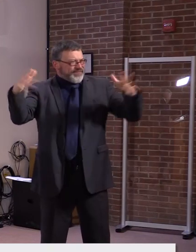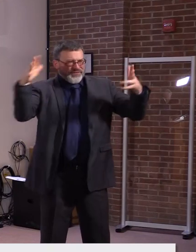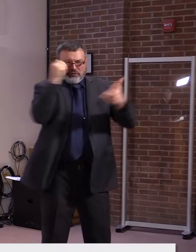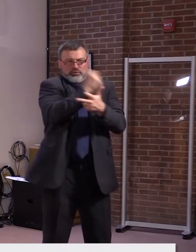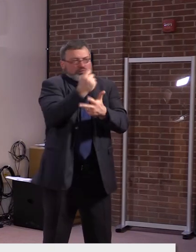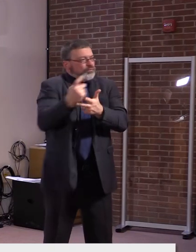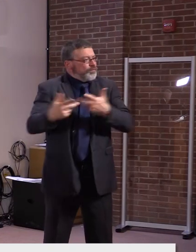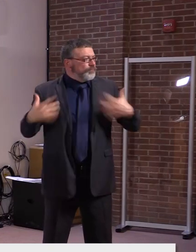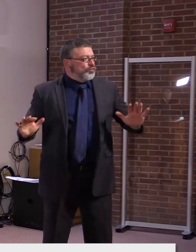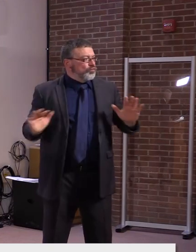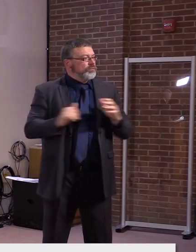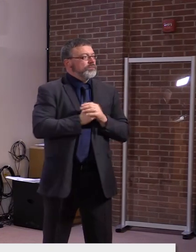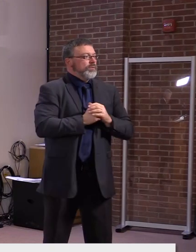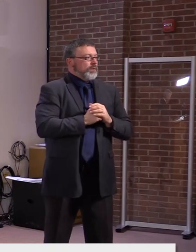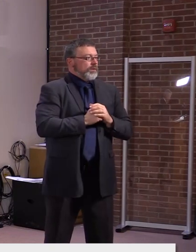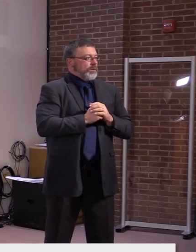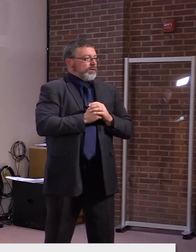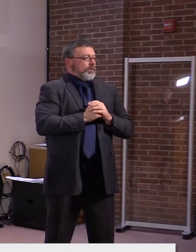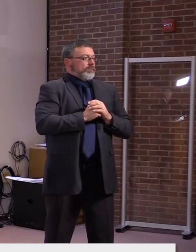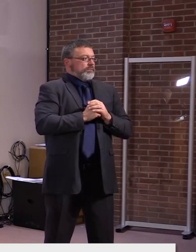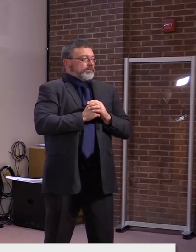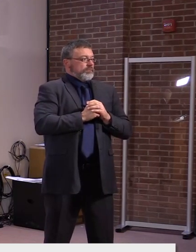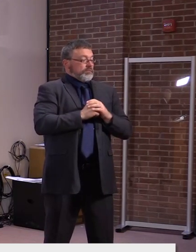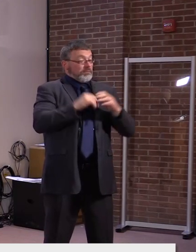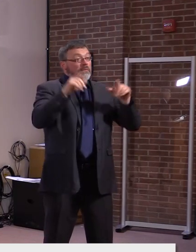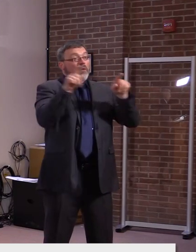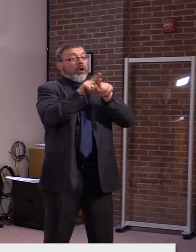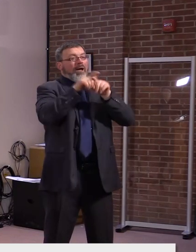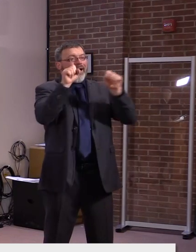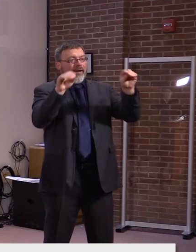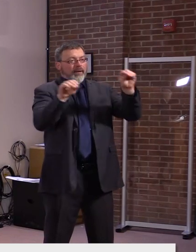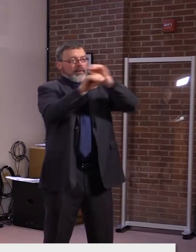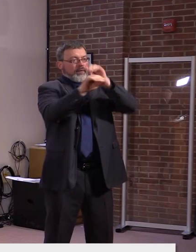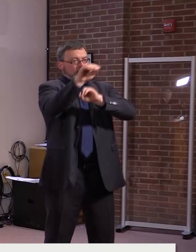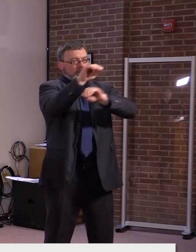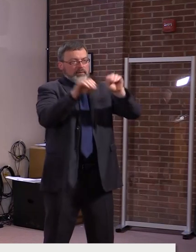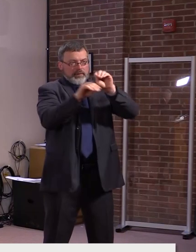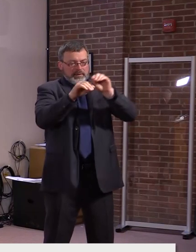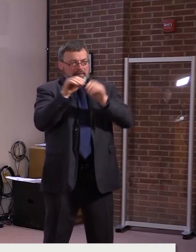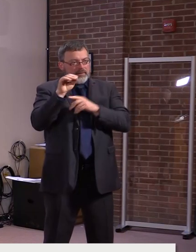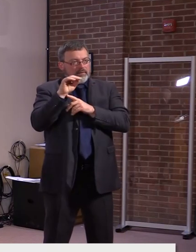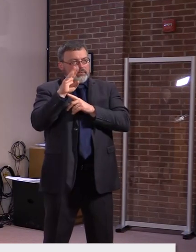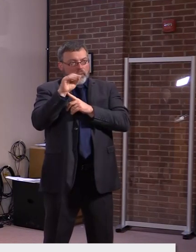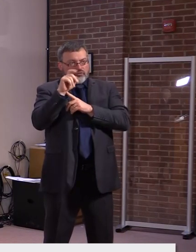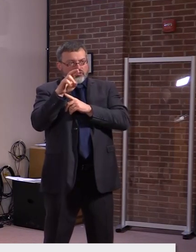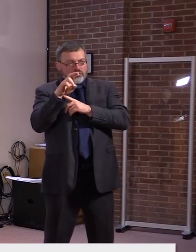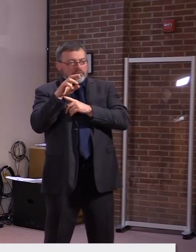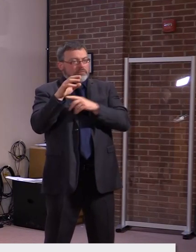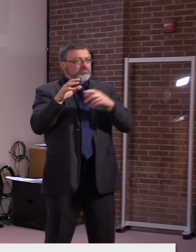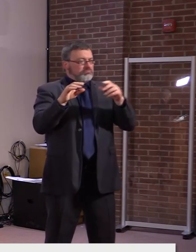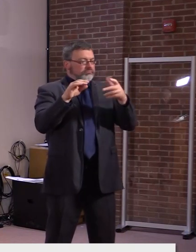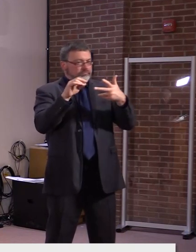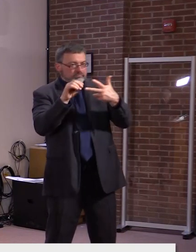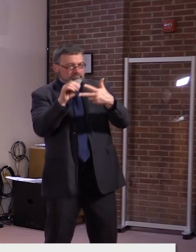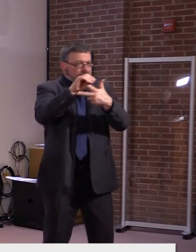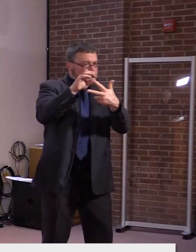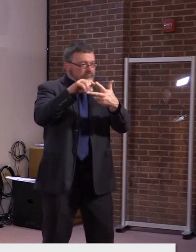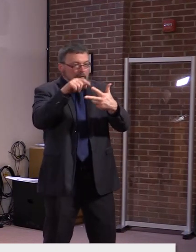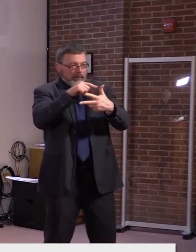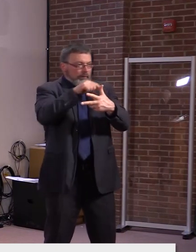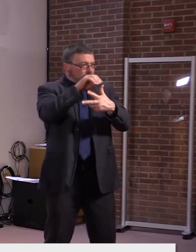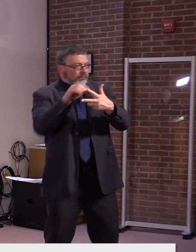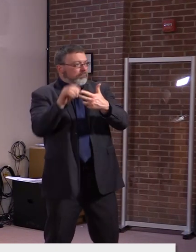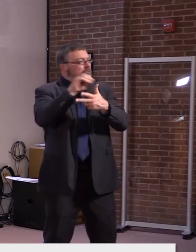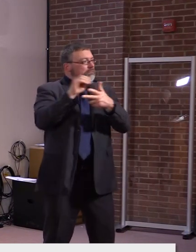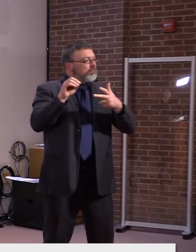also approved mix and match boosters for those who want to switch vaccine types when they get their booster. People